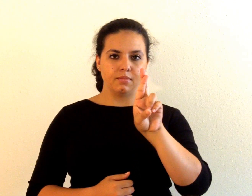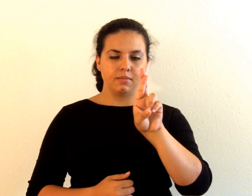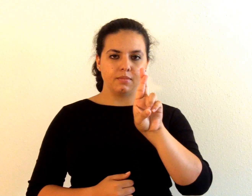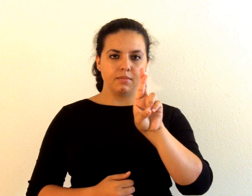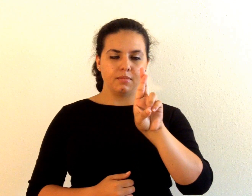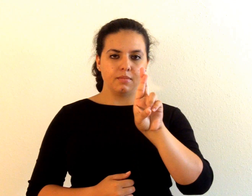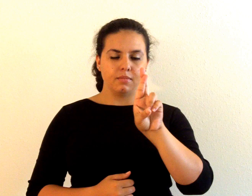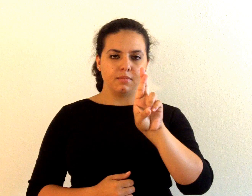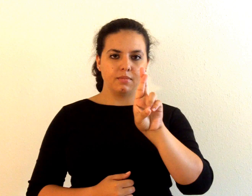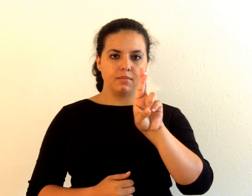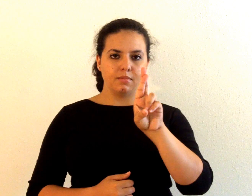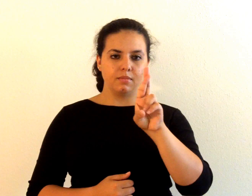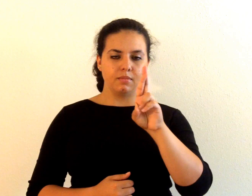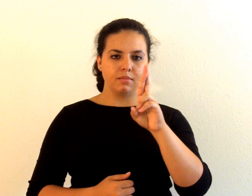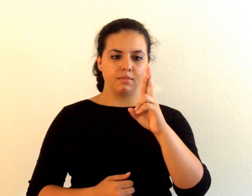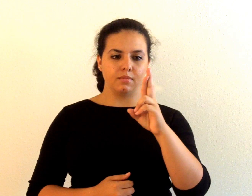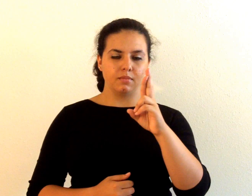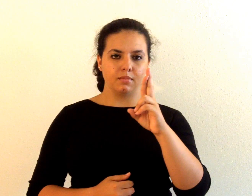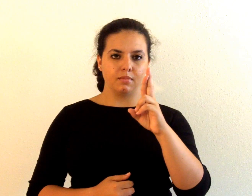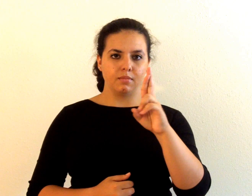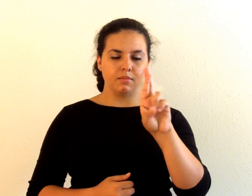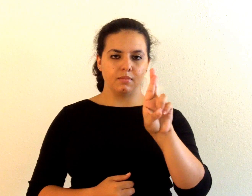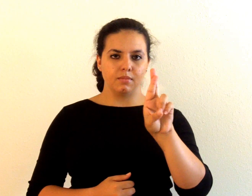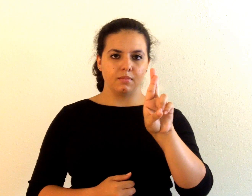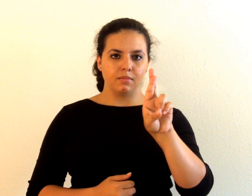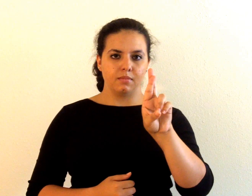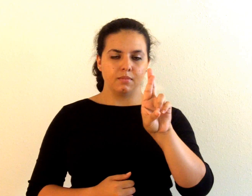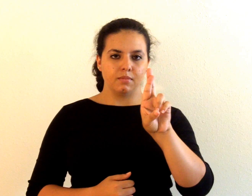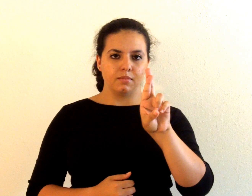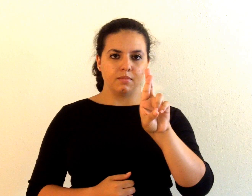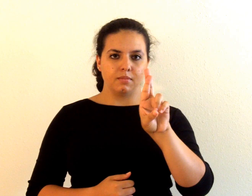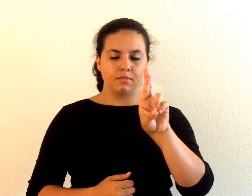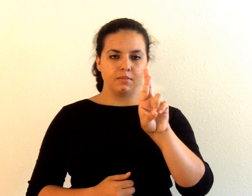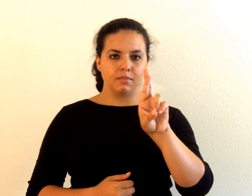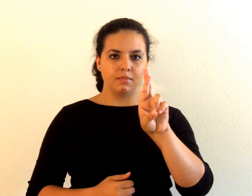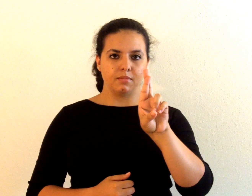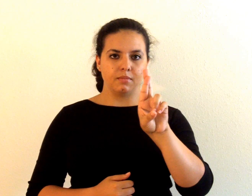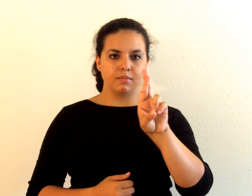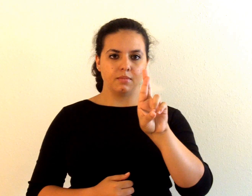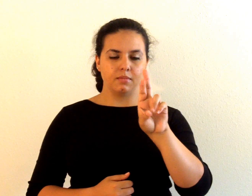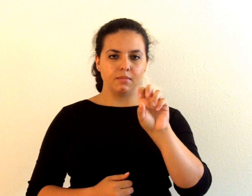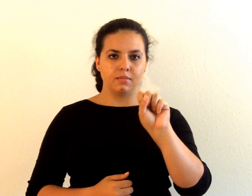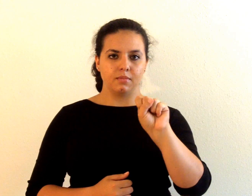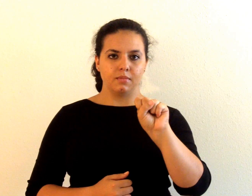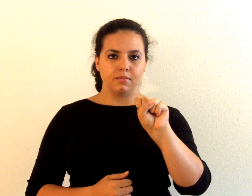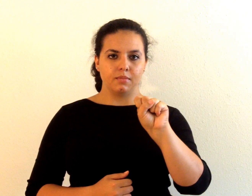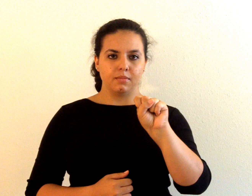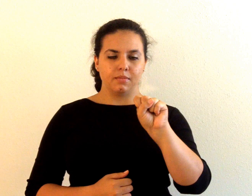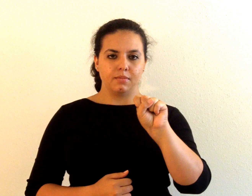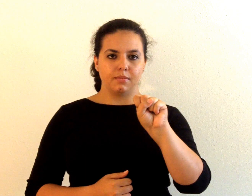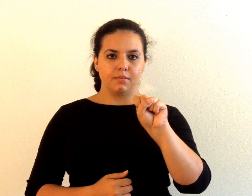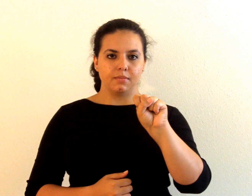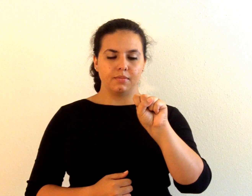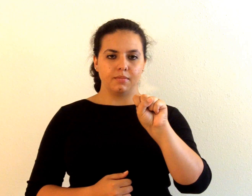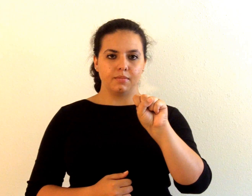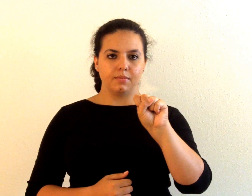So you're crossed. There's not a whole lot about that one. R, S. S and